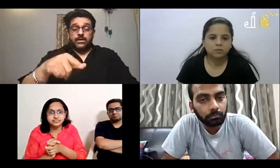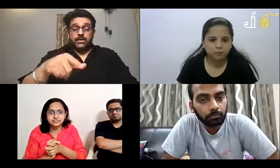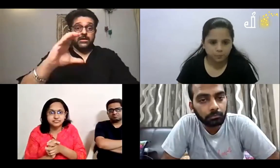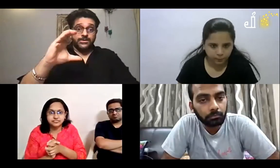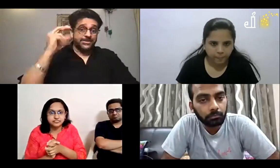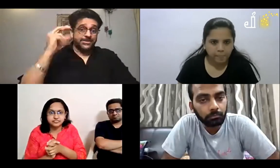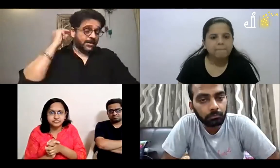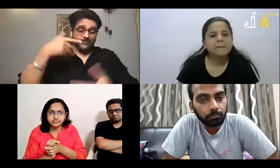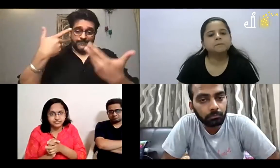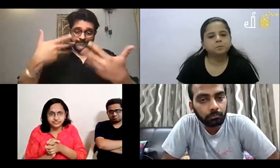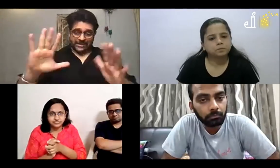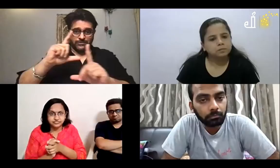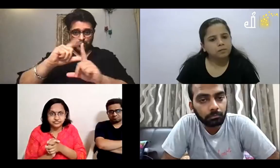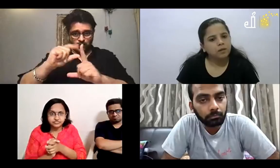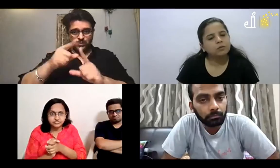decision.